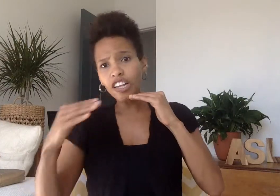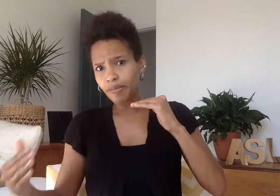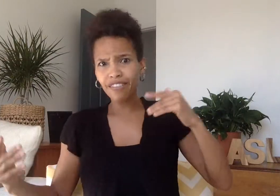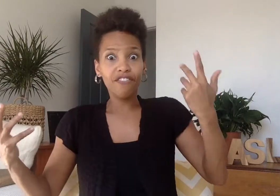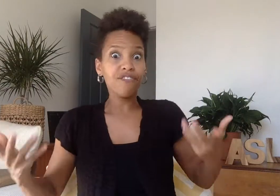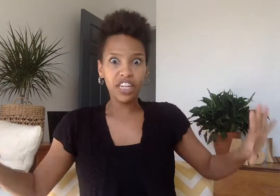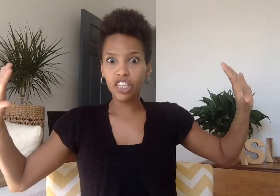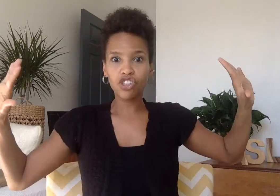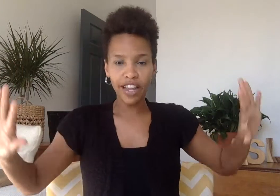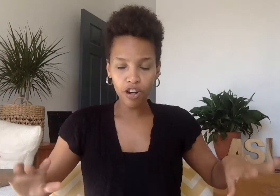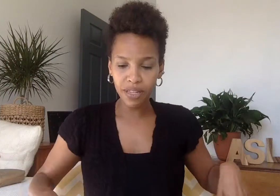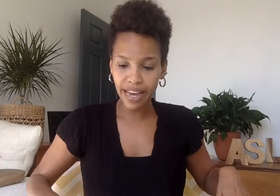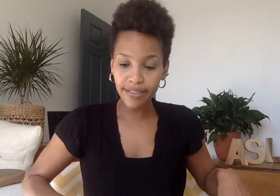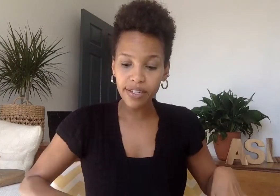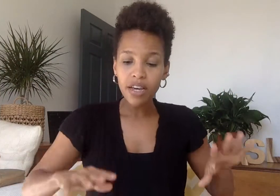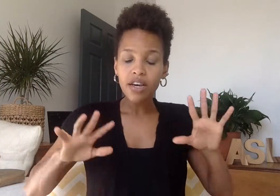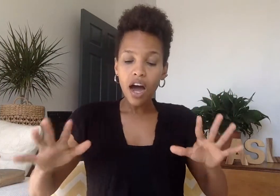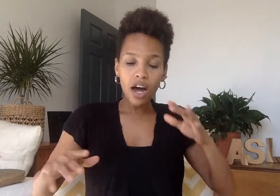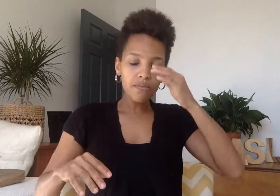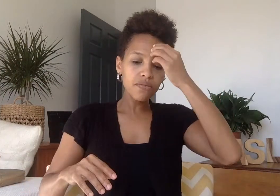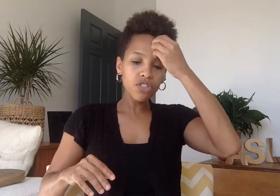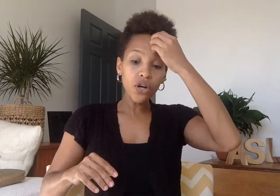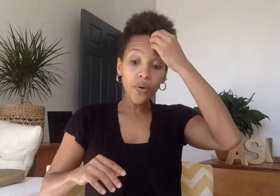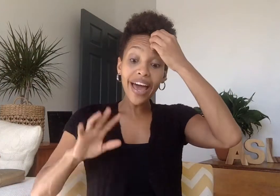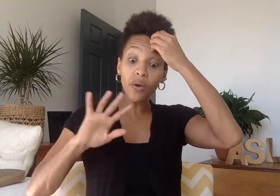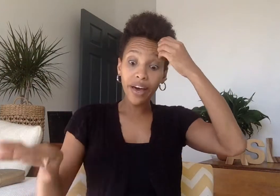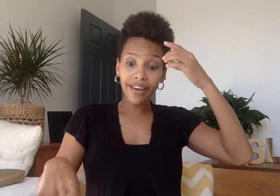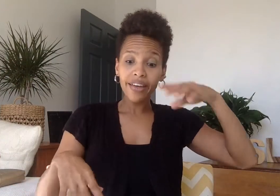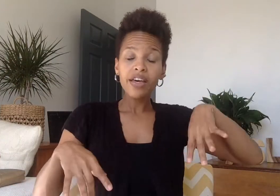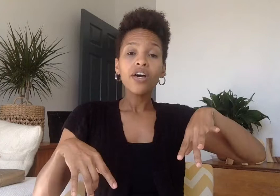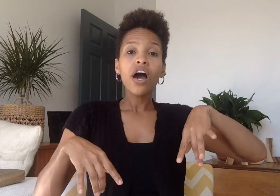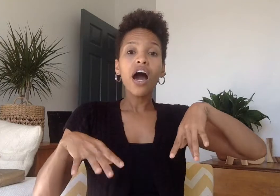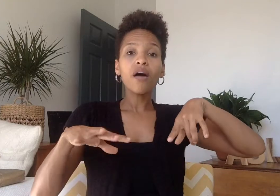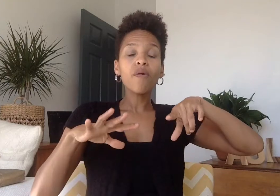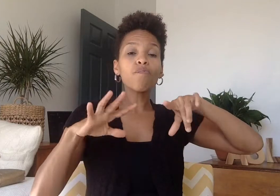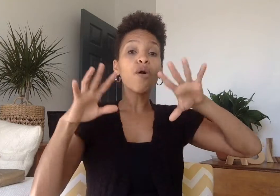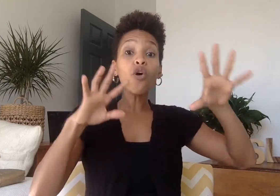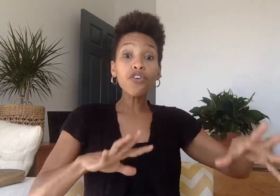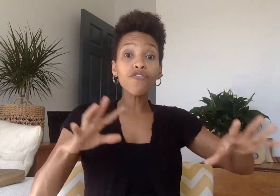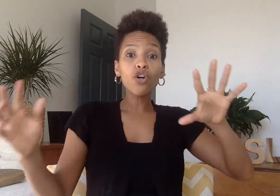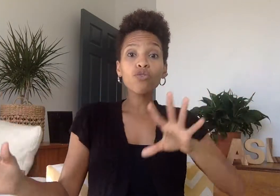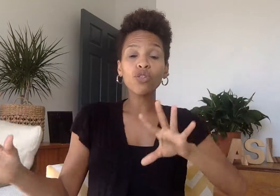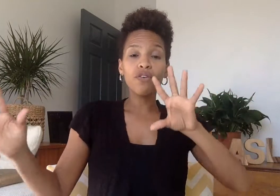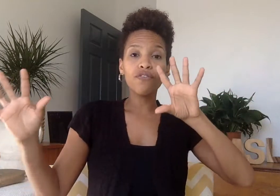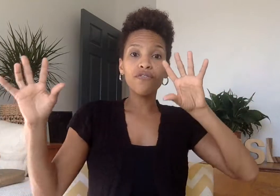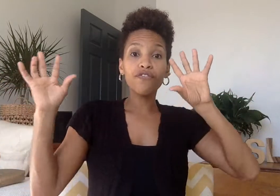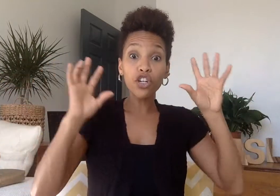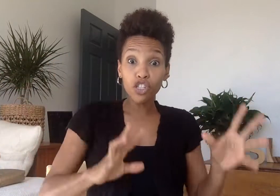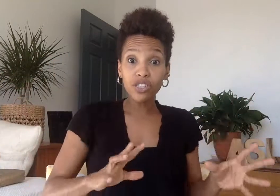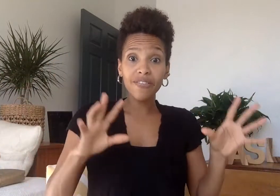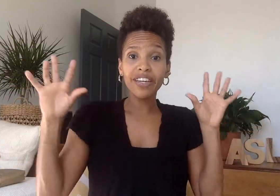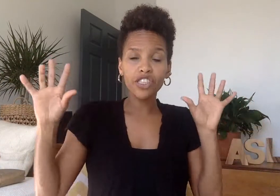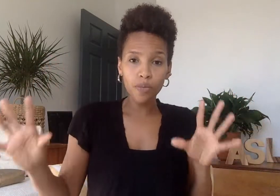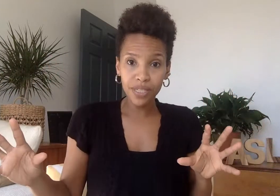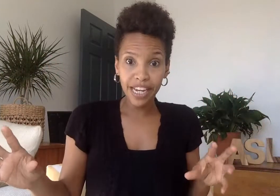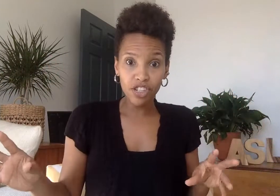mountain, finish, and that would be the end. So anyway, both of those versions of the